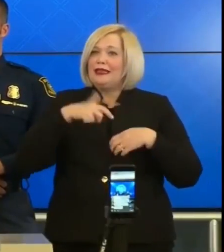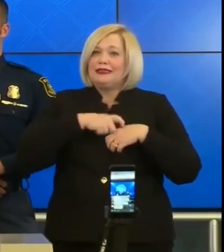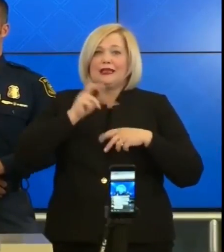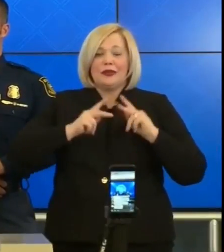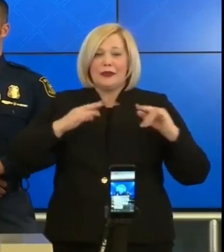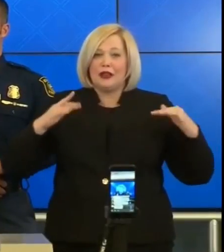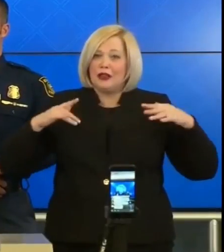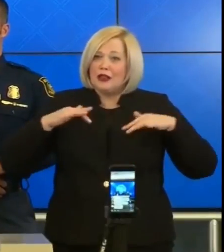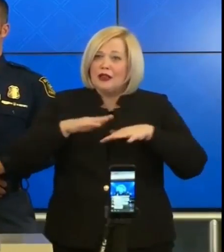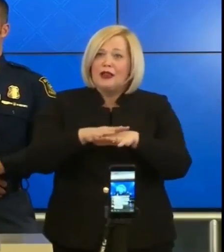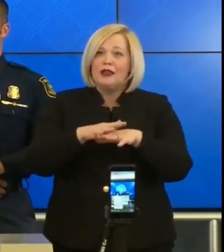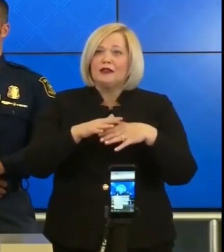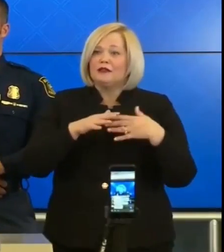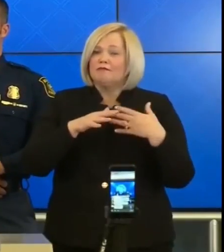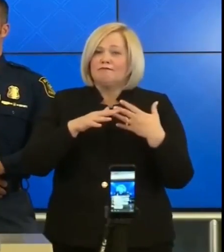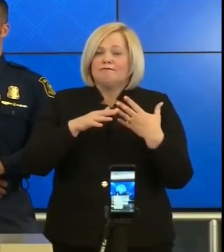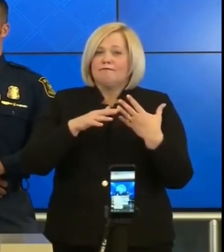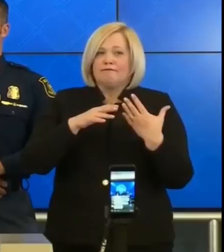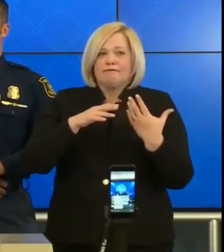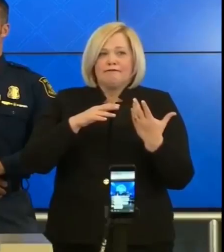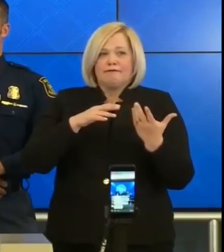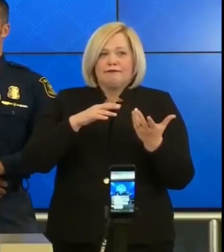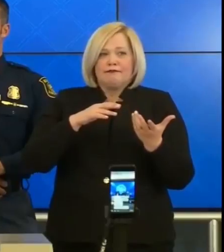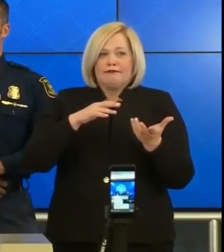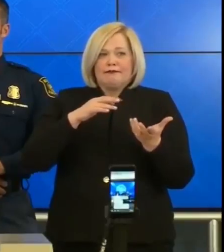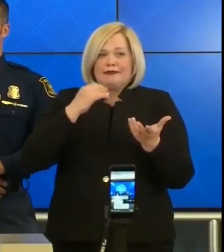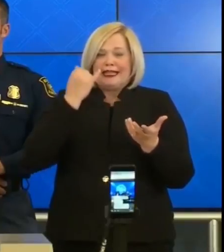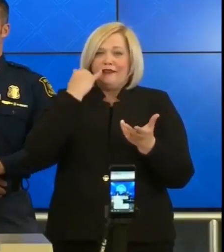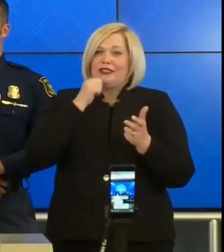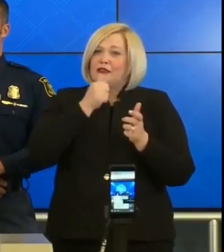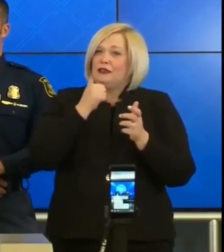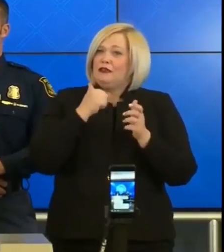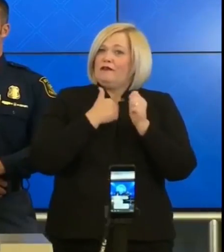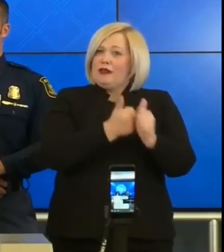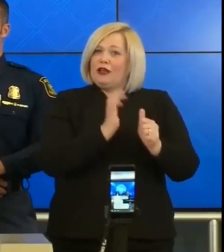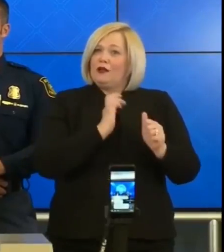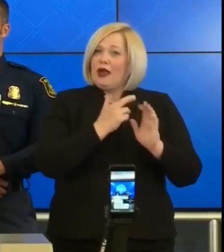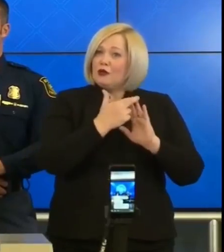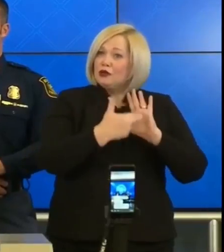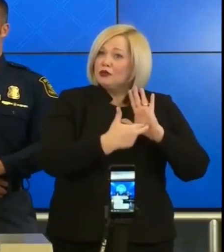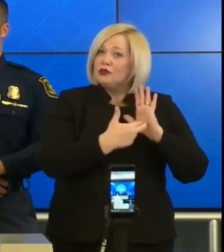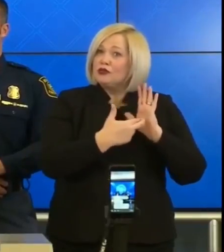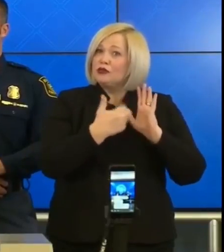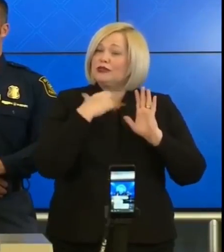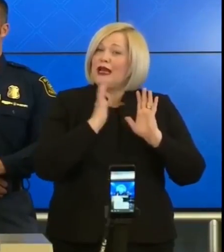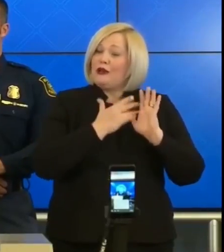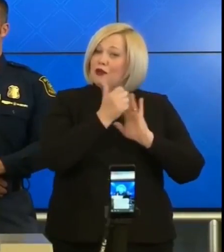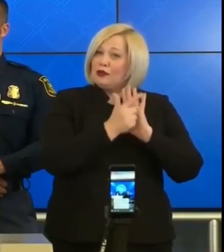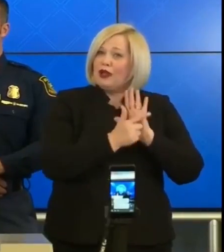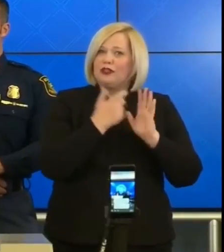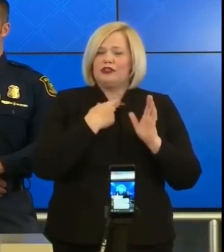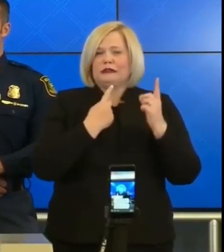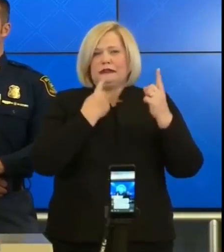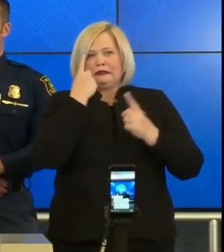gathering that is not in the spirit of those guidelines, I think, is something that should be